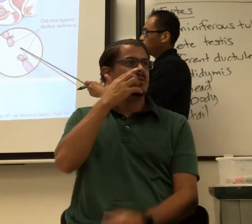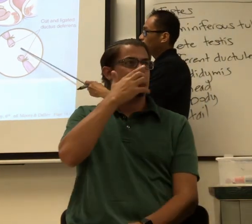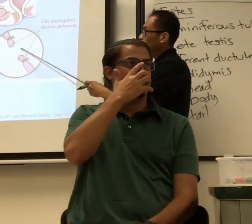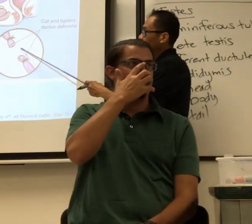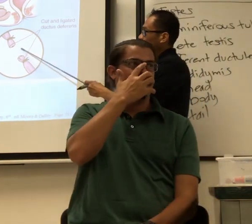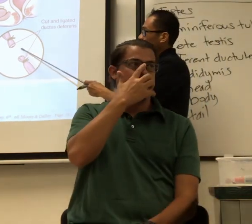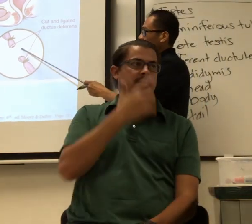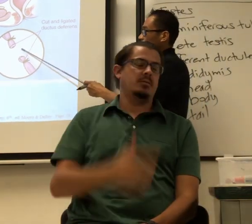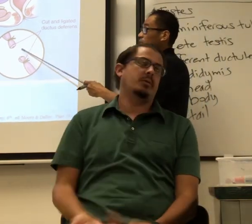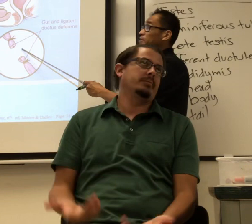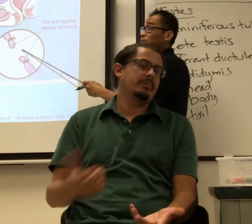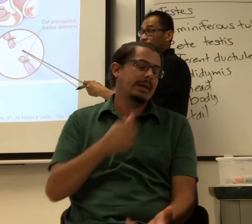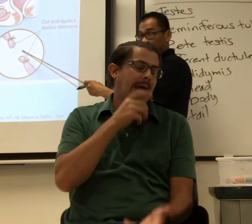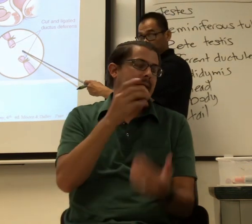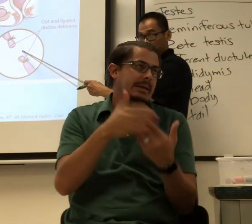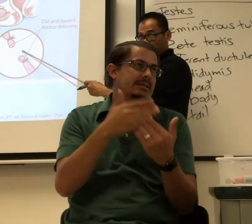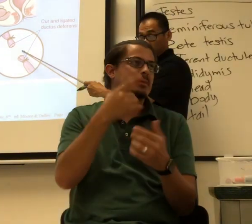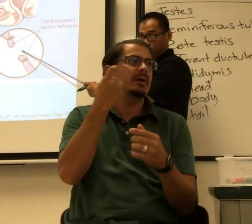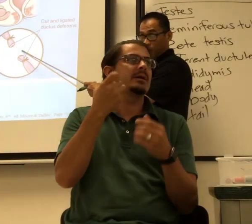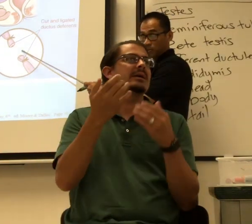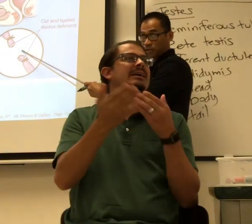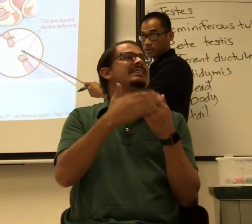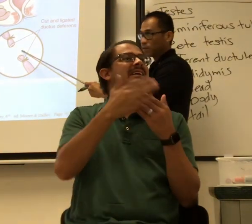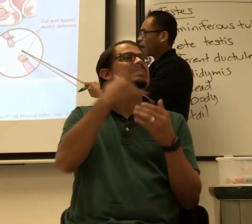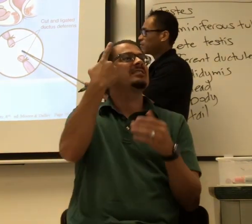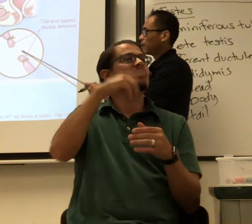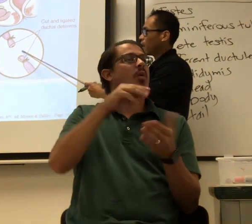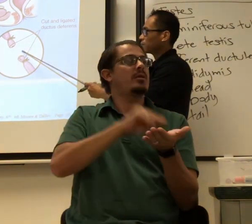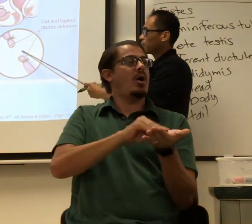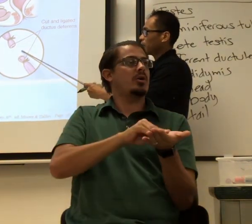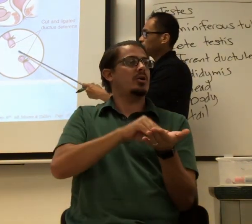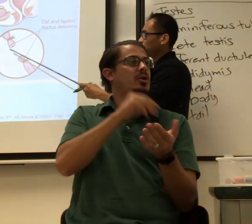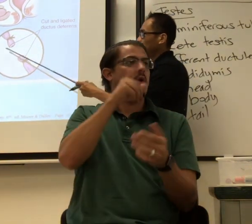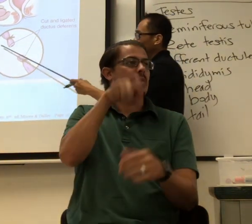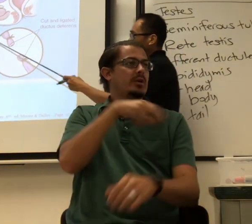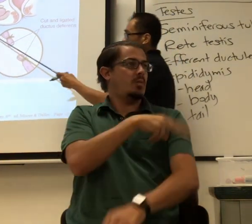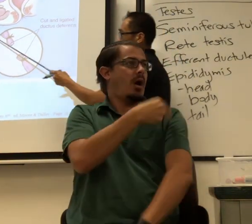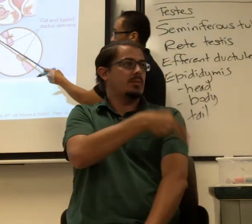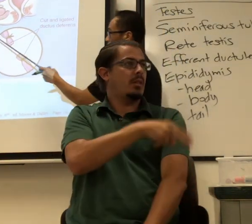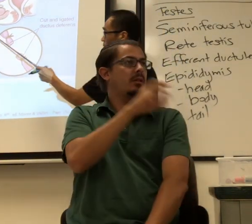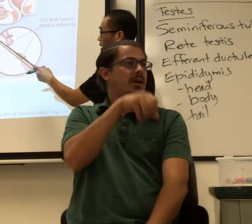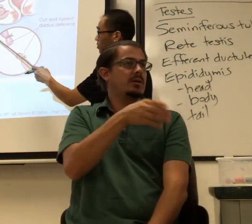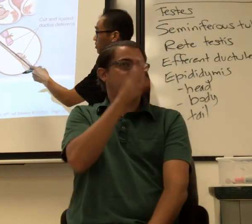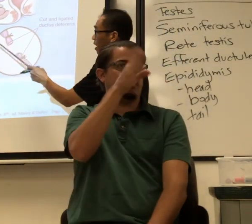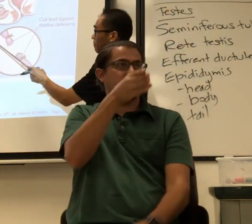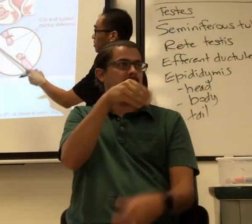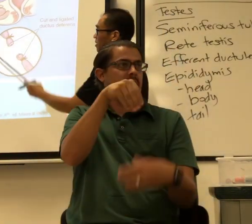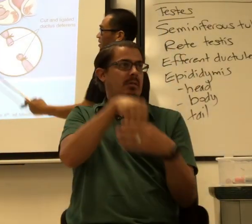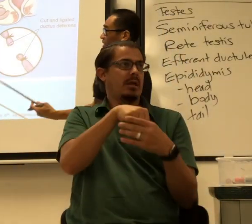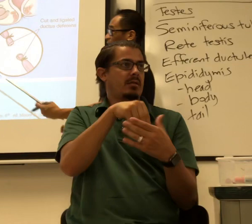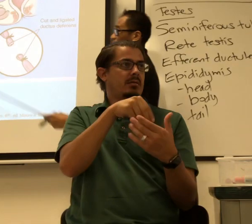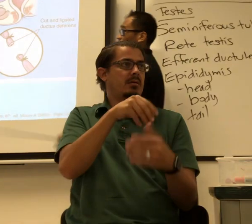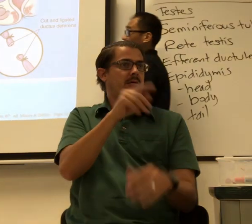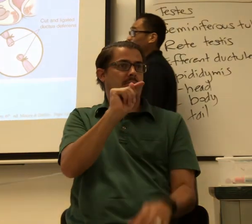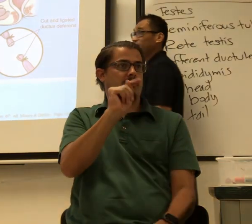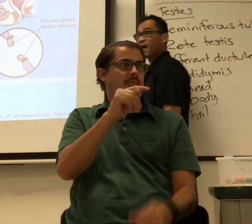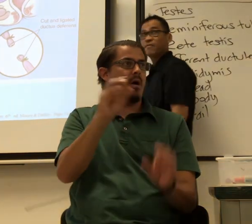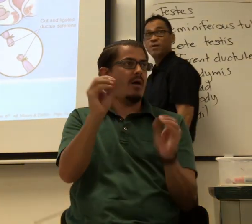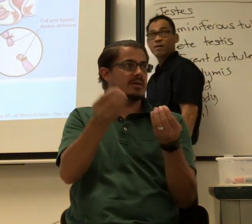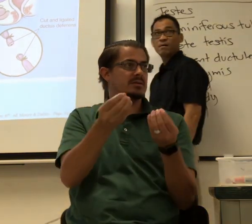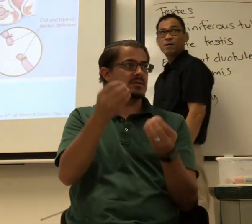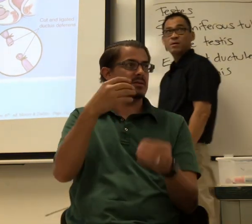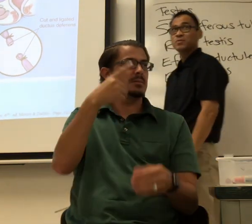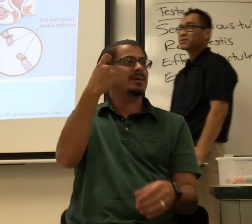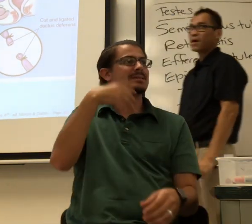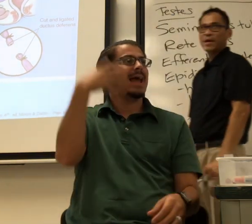easy to do. It's easier to get to for the urologist. You don't have to be hospitalized. You can do it right in the urologist's office. It's outside the body